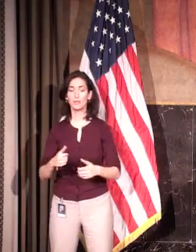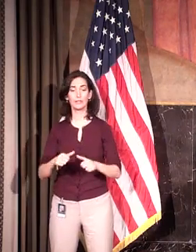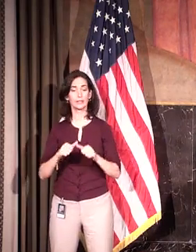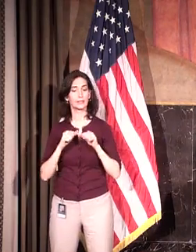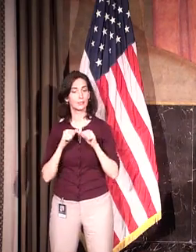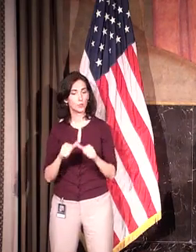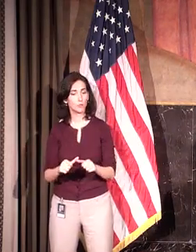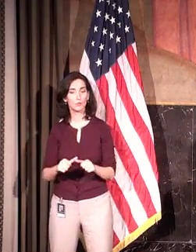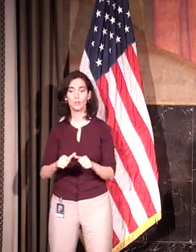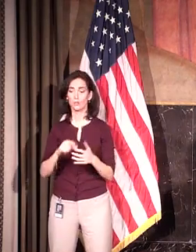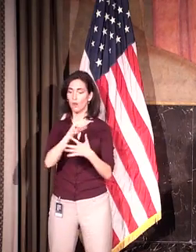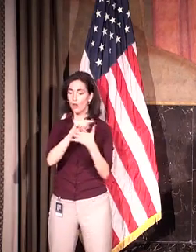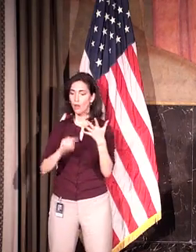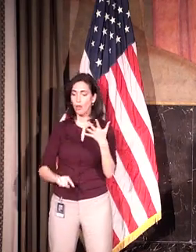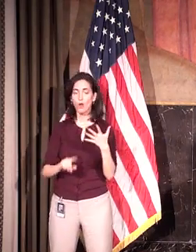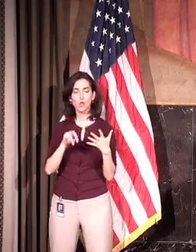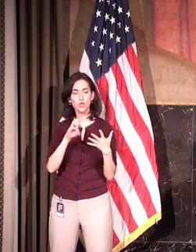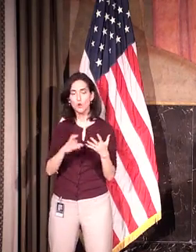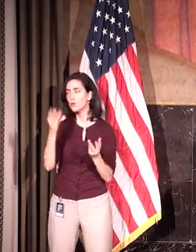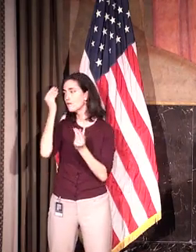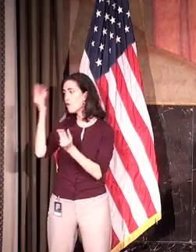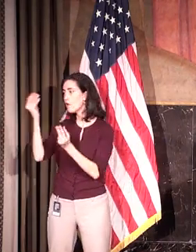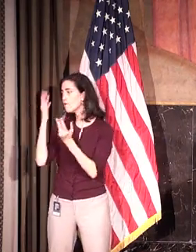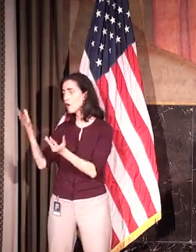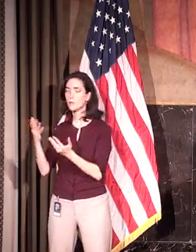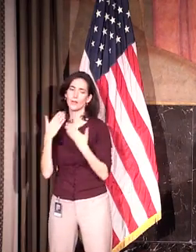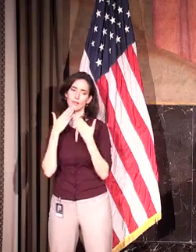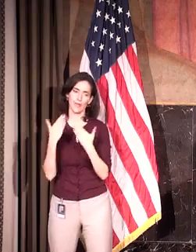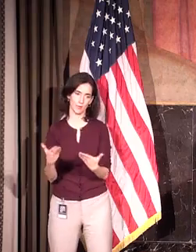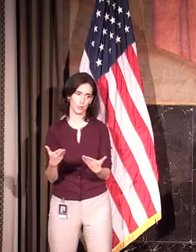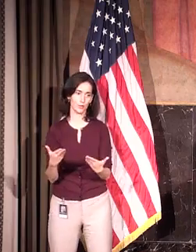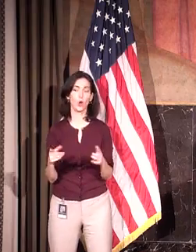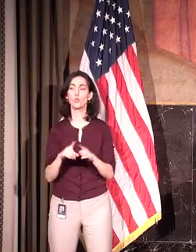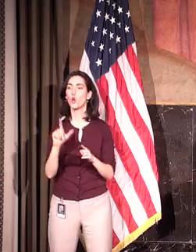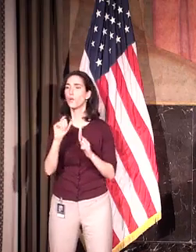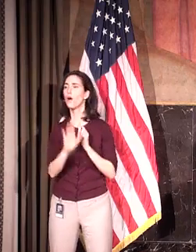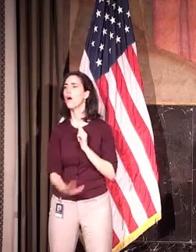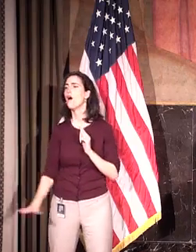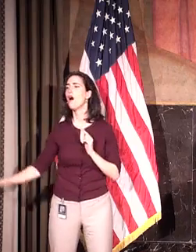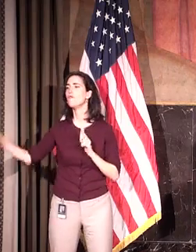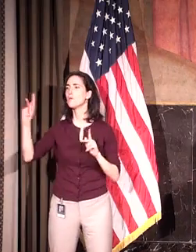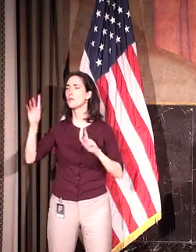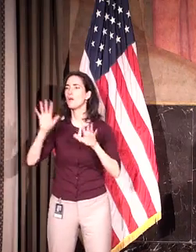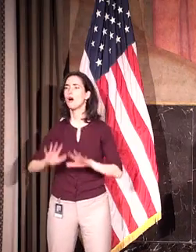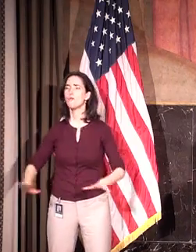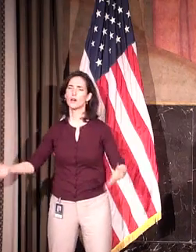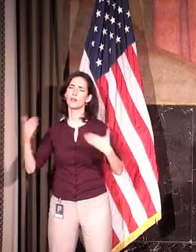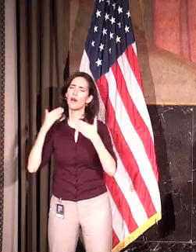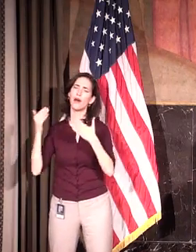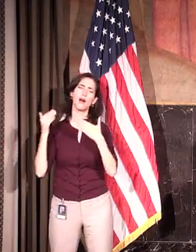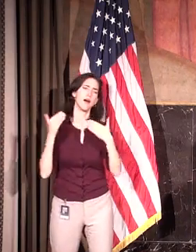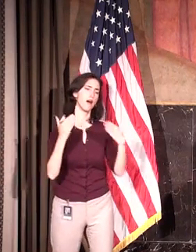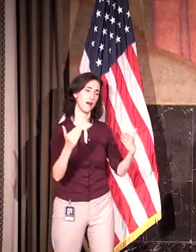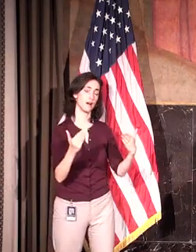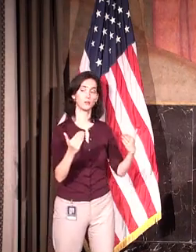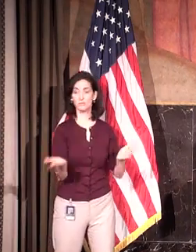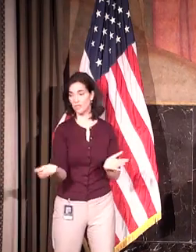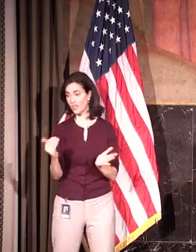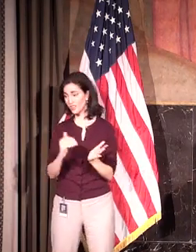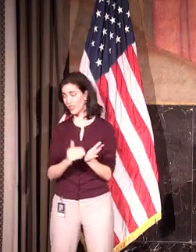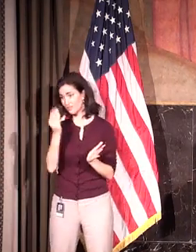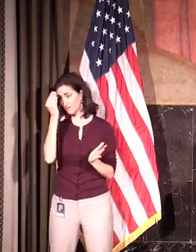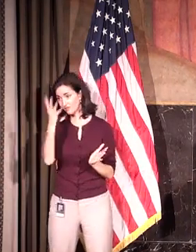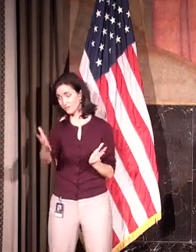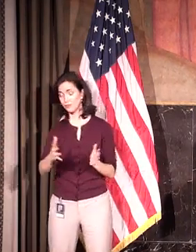cover all of these important matters. And I want to thank the people for Louisiana. And I want to, just say again,